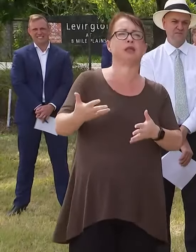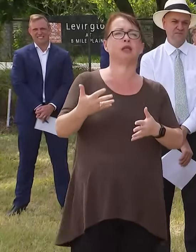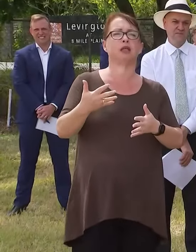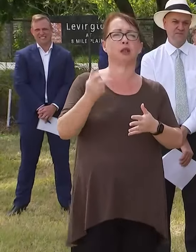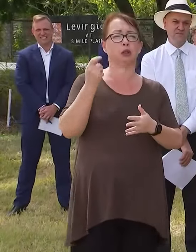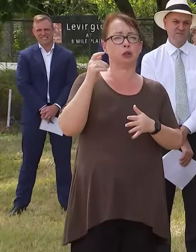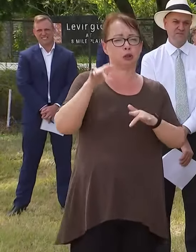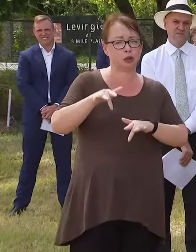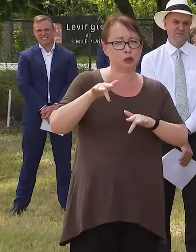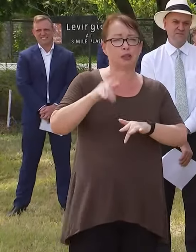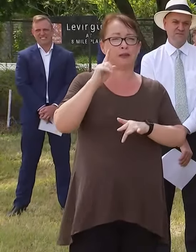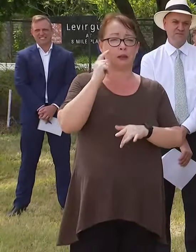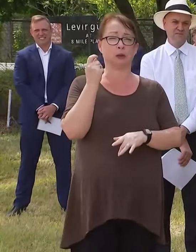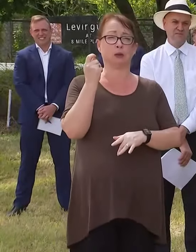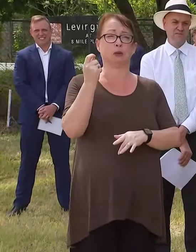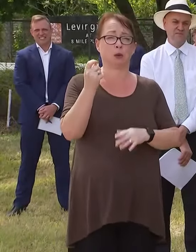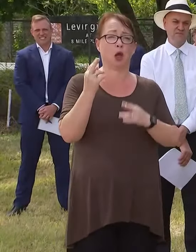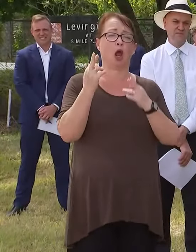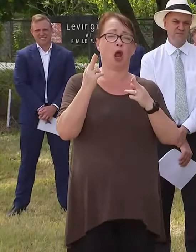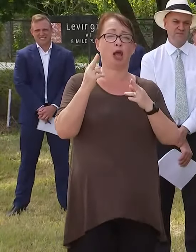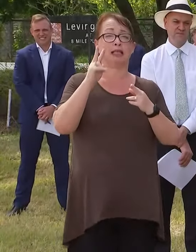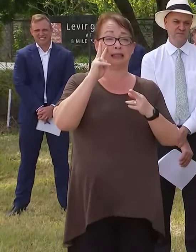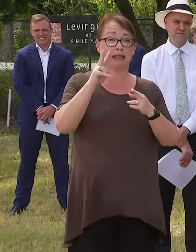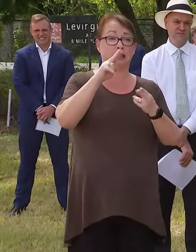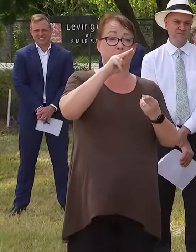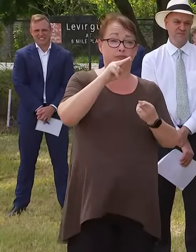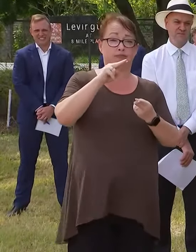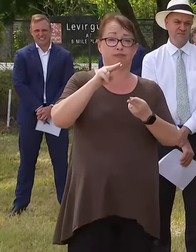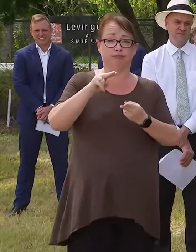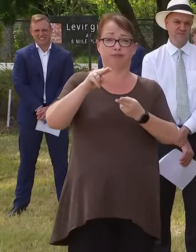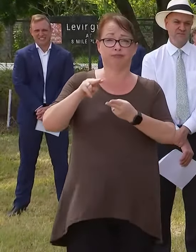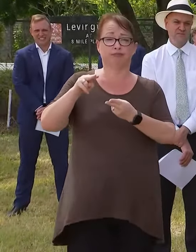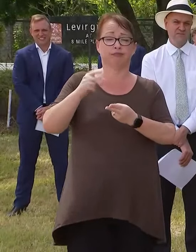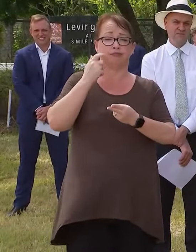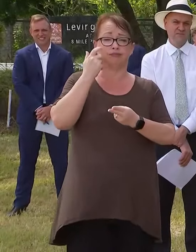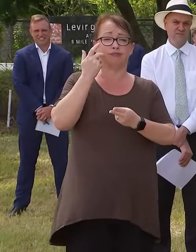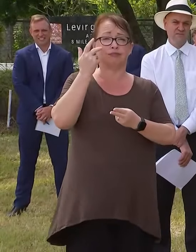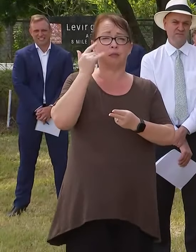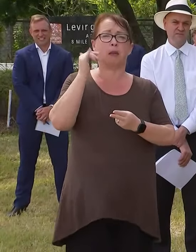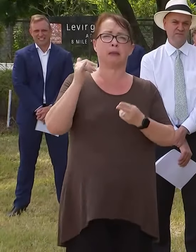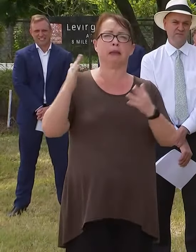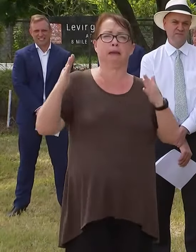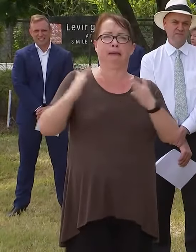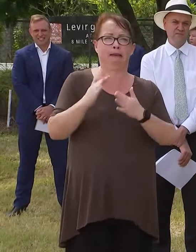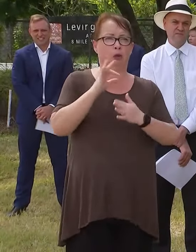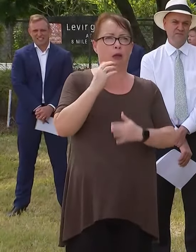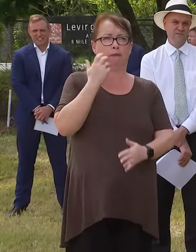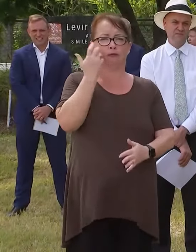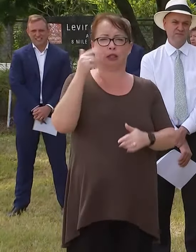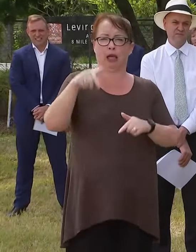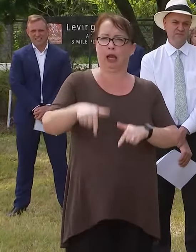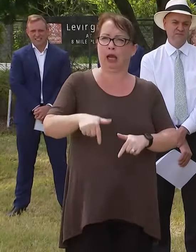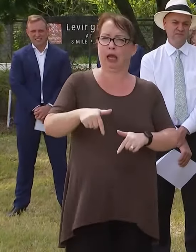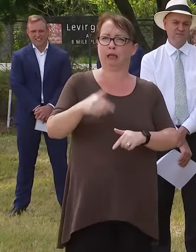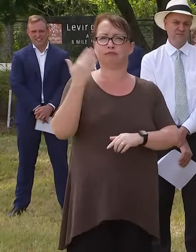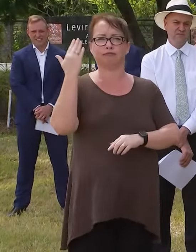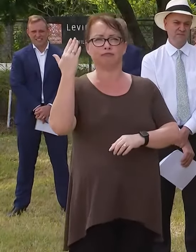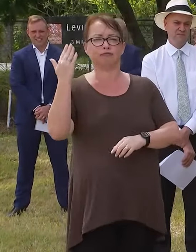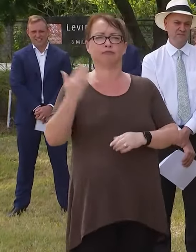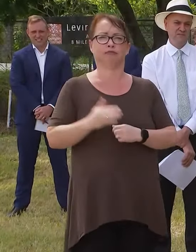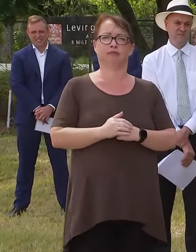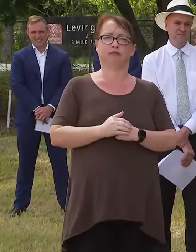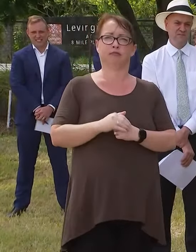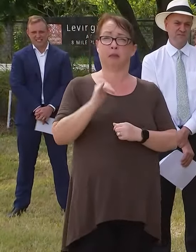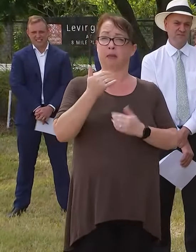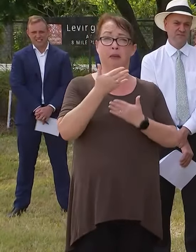very close. If we continue to see this trend happening for the next few days. But again, if the public really, wants it,